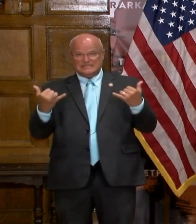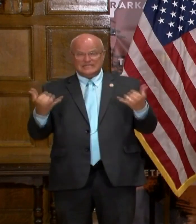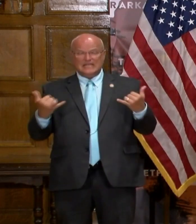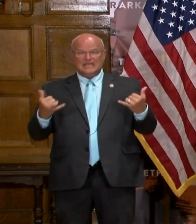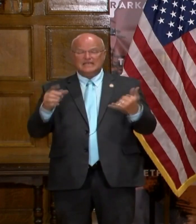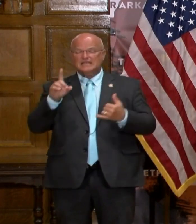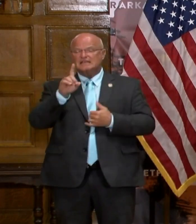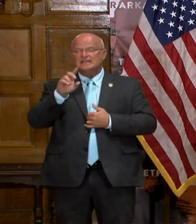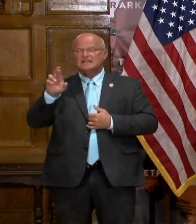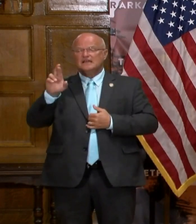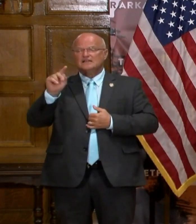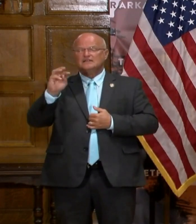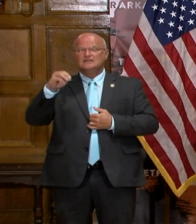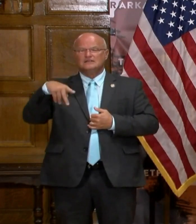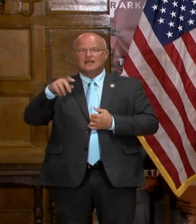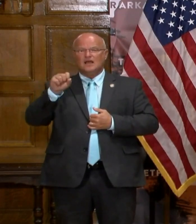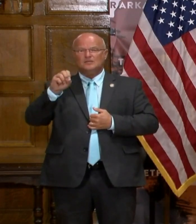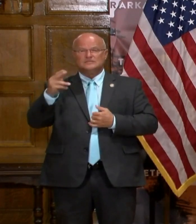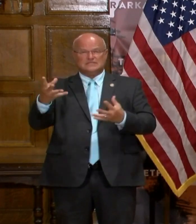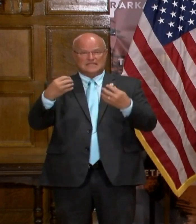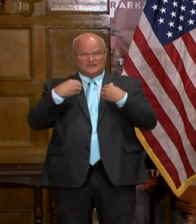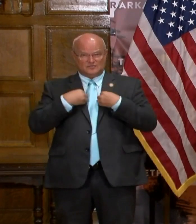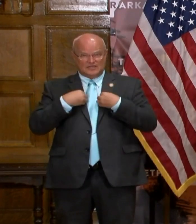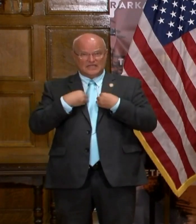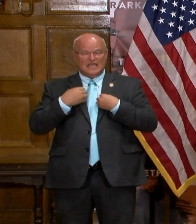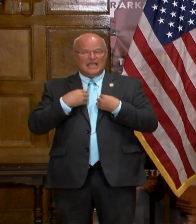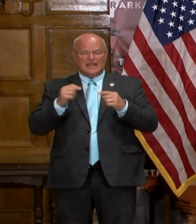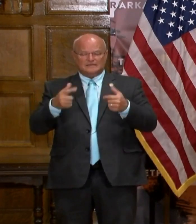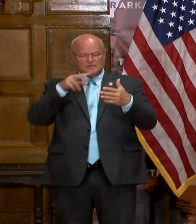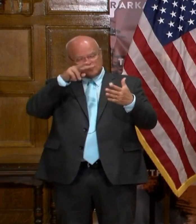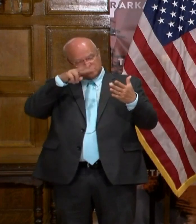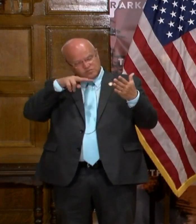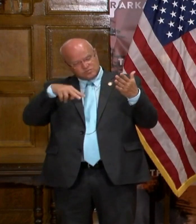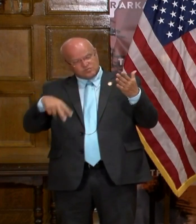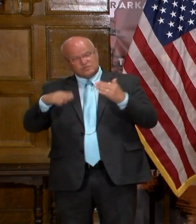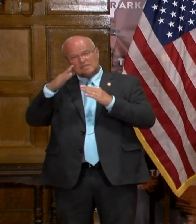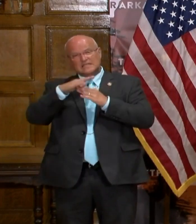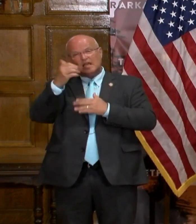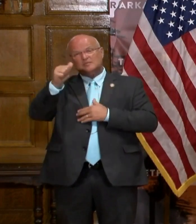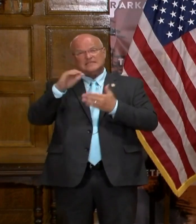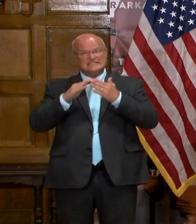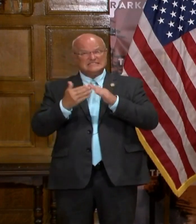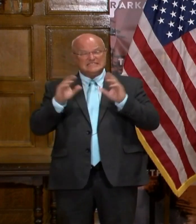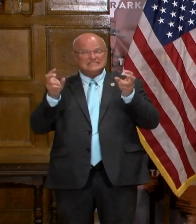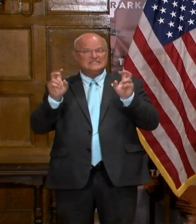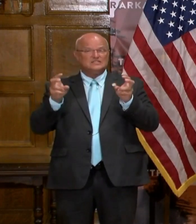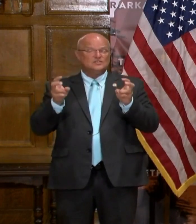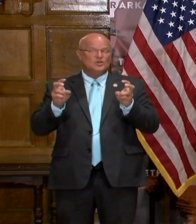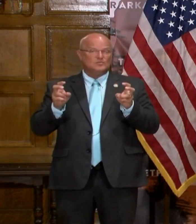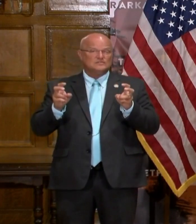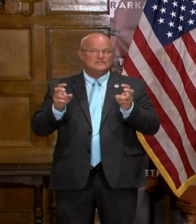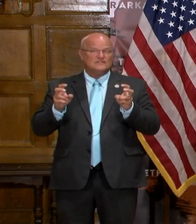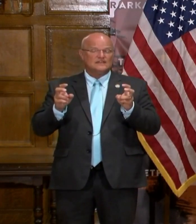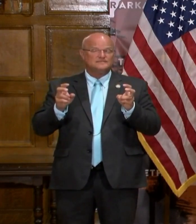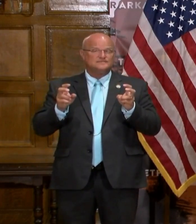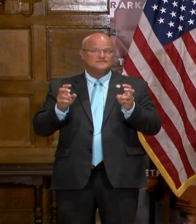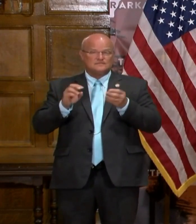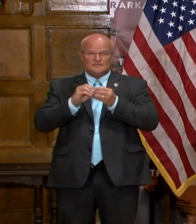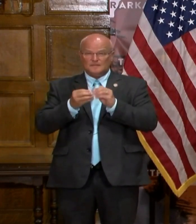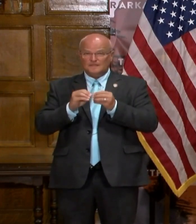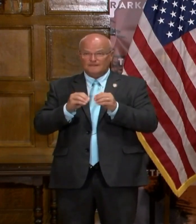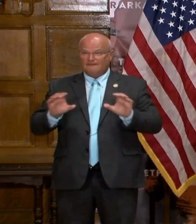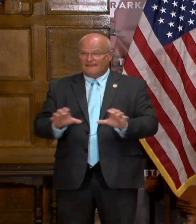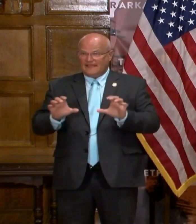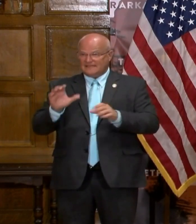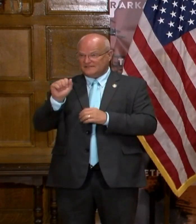meeting. Dr. Thompson provided it to me, and I did a quick glance on the top 10 cities in terms of the number